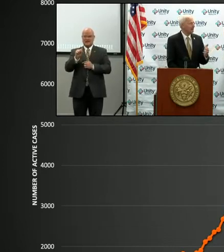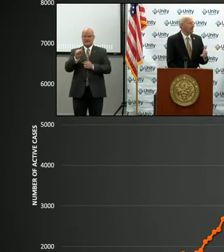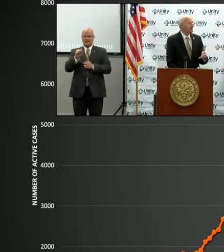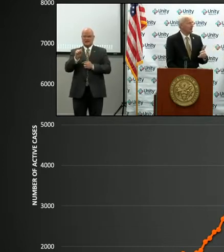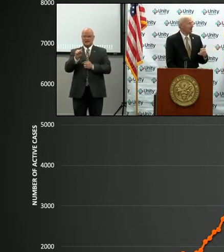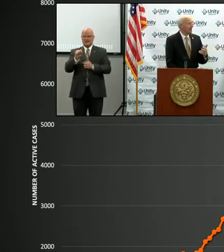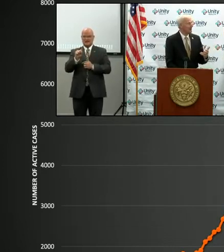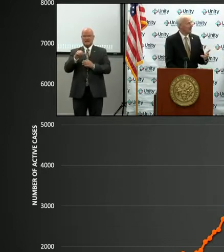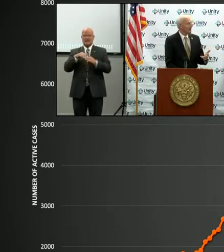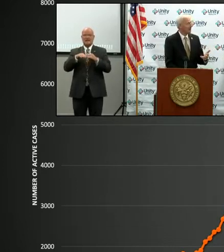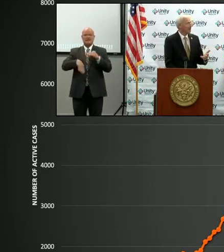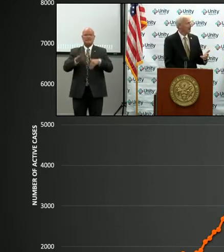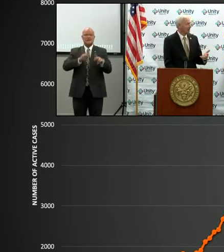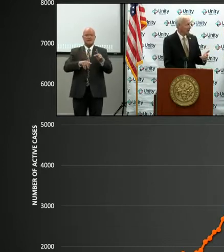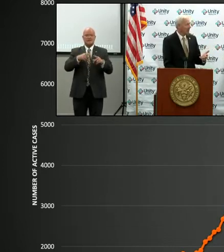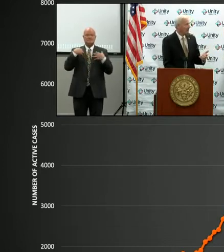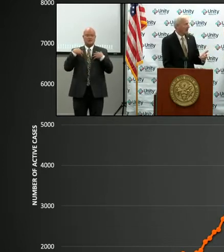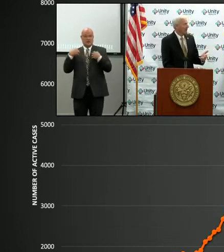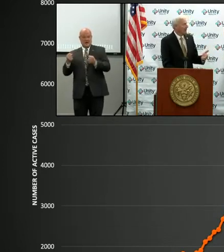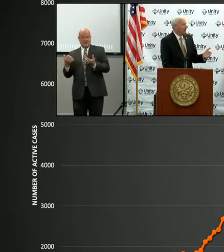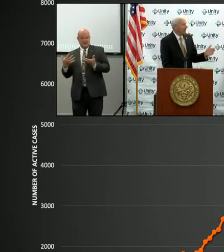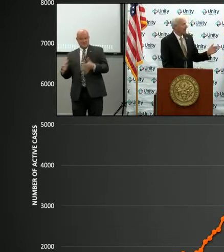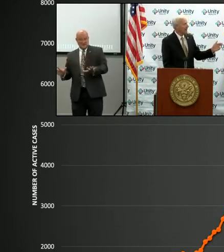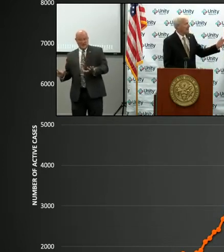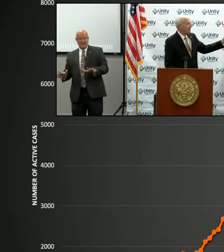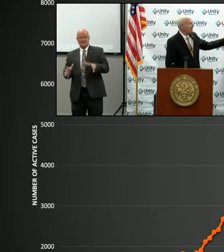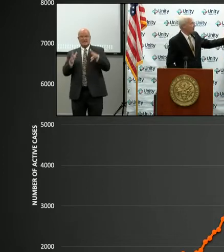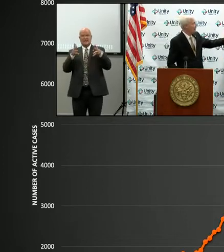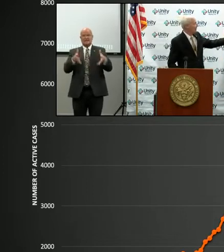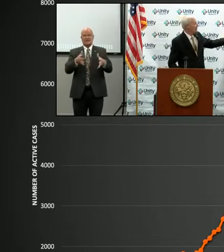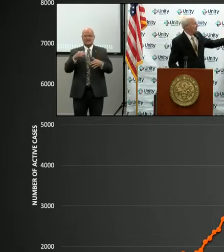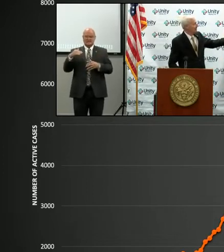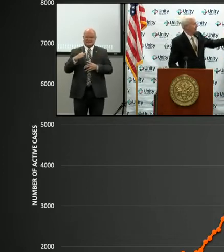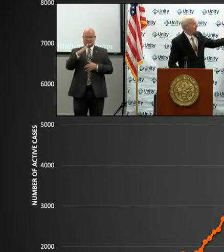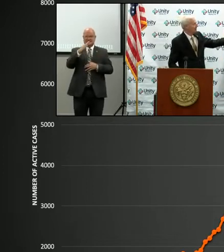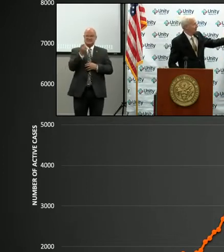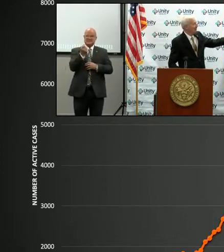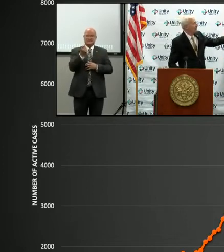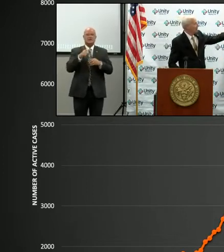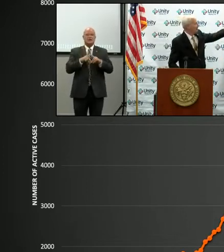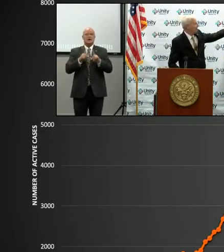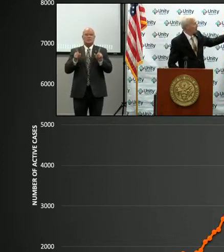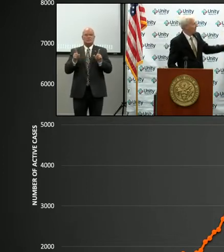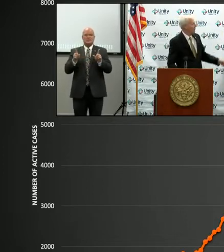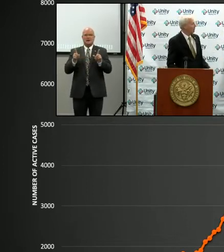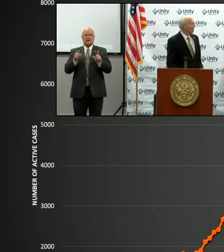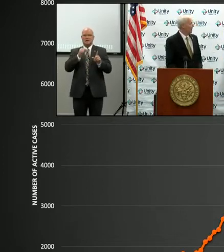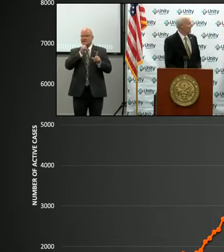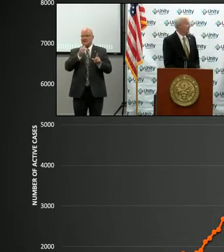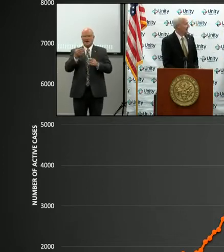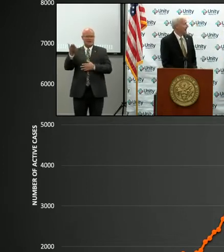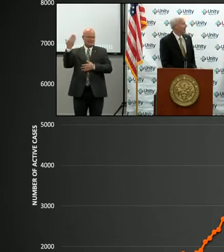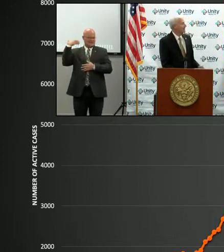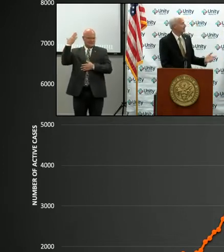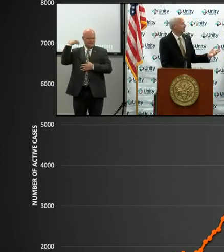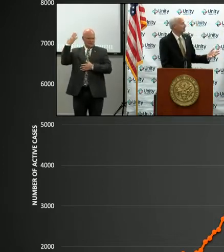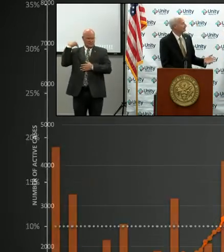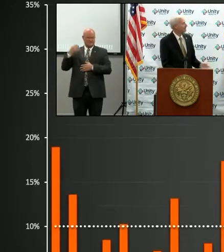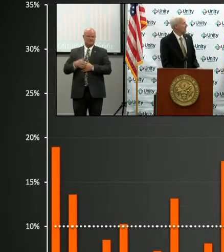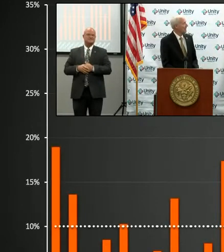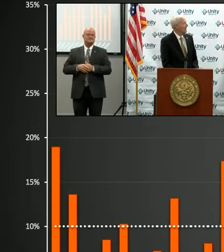that have been considered recovered, and that's up some, but way away from where we were at the height.